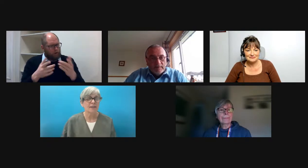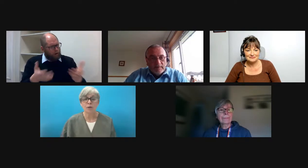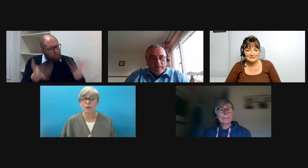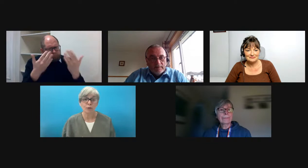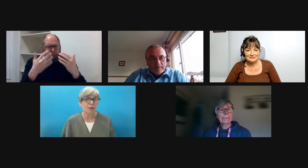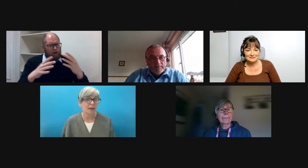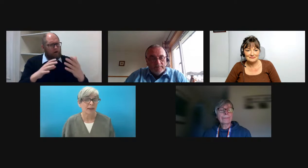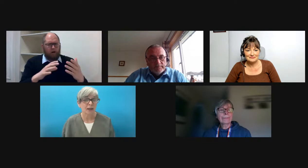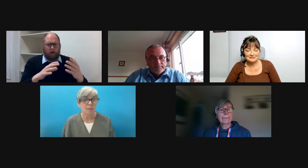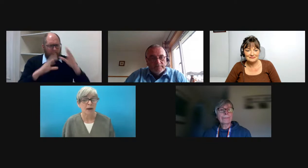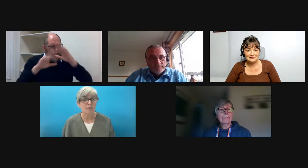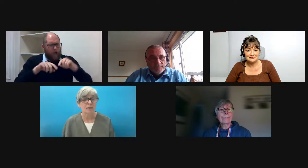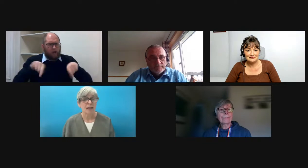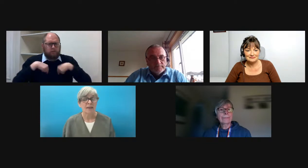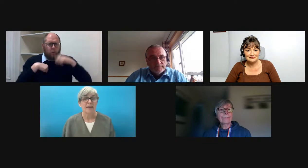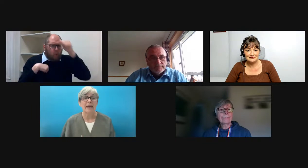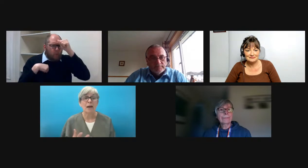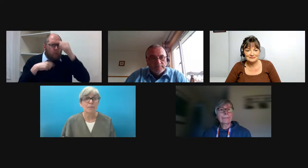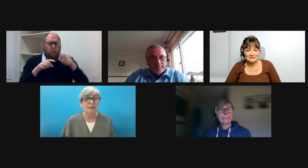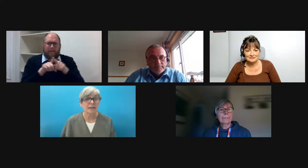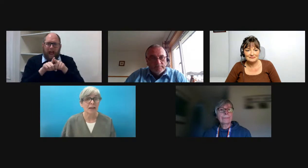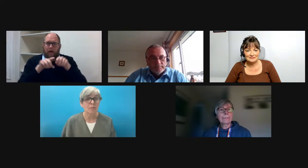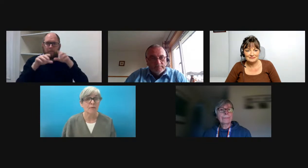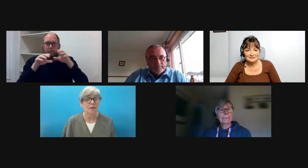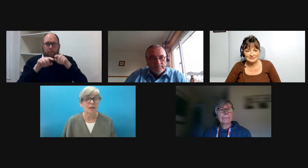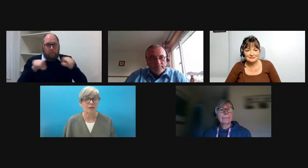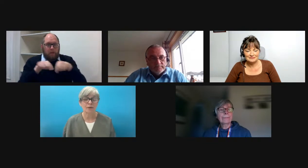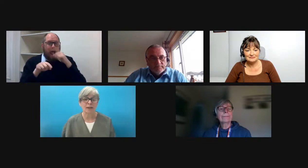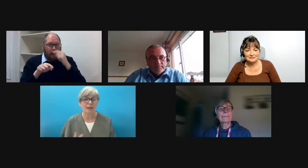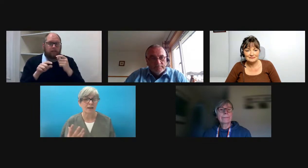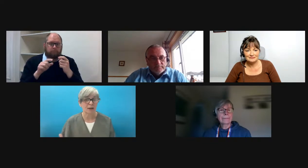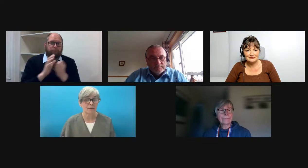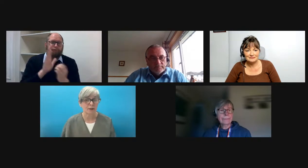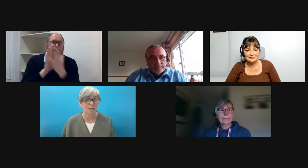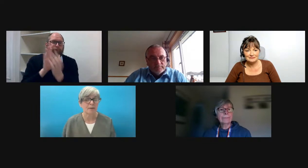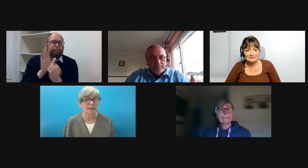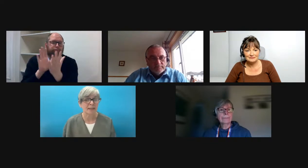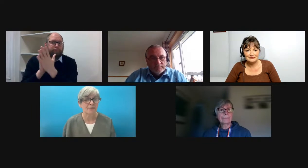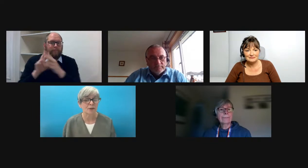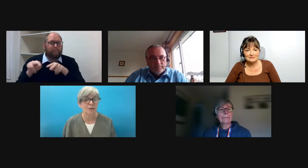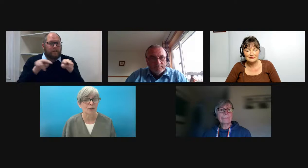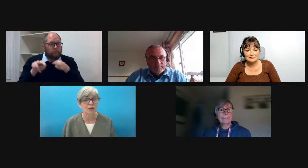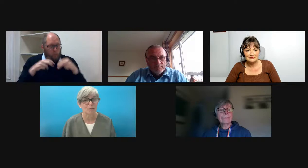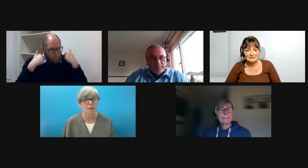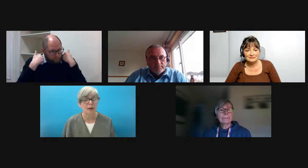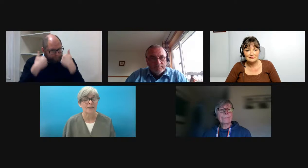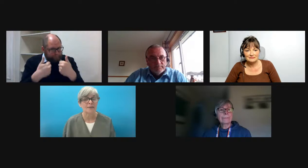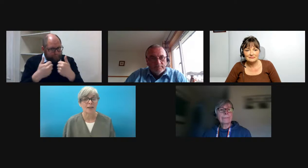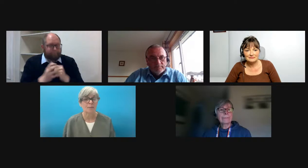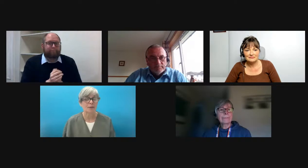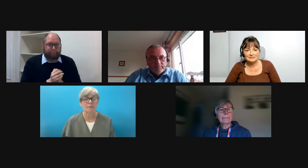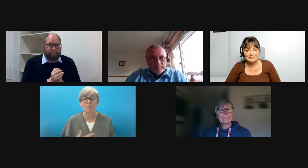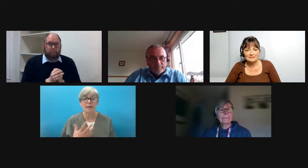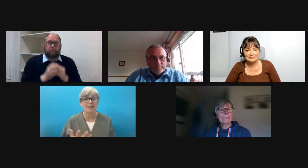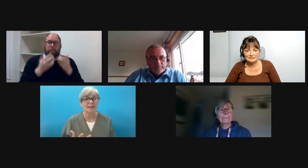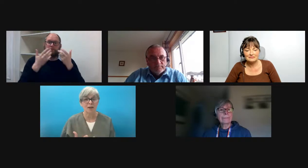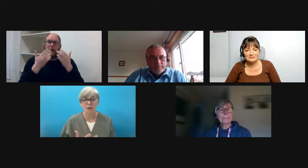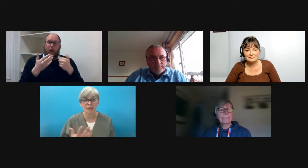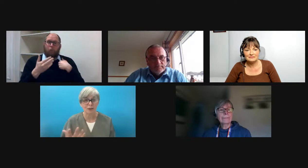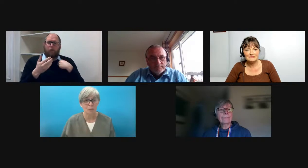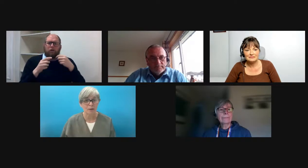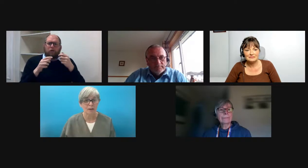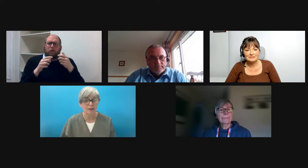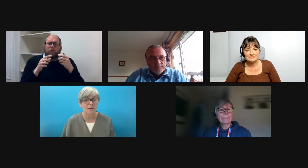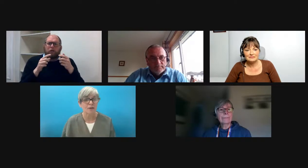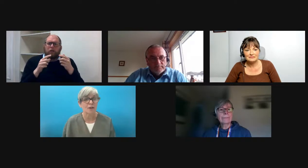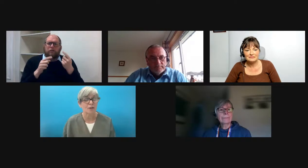of things, or you're thinking about the gaps in that provision, and you think particular resources should be made available in BSL on